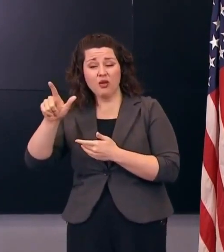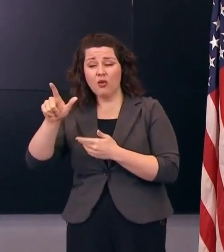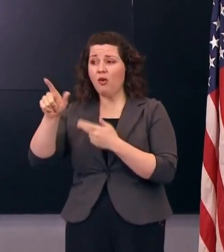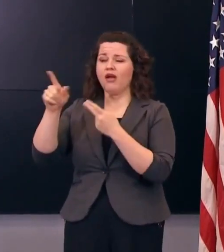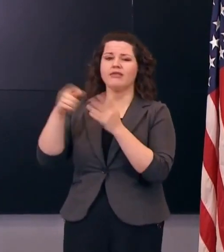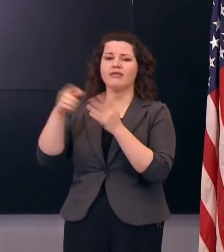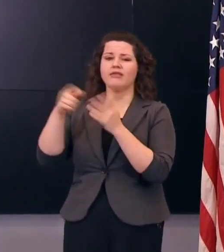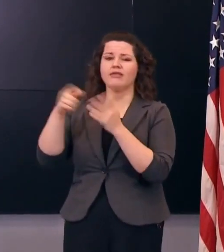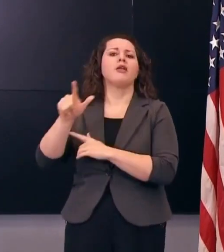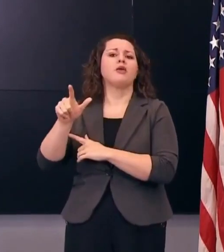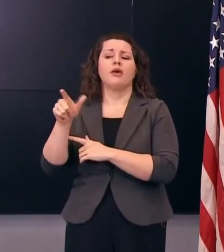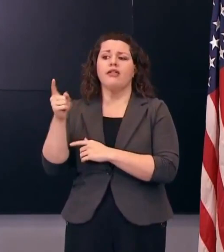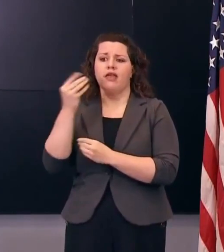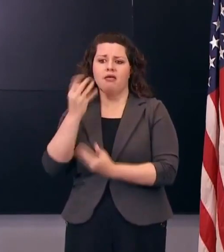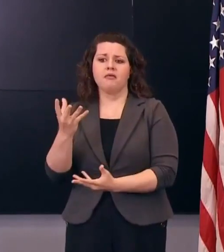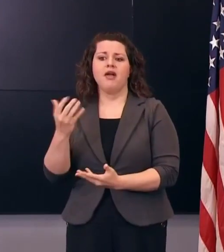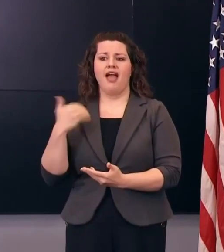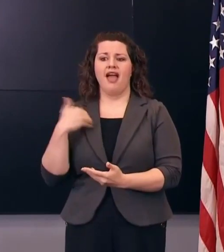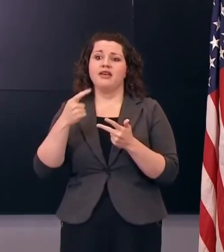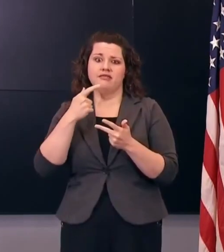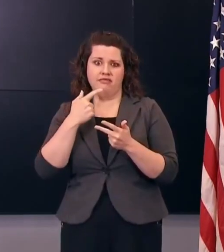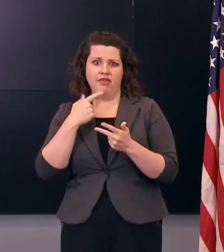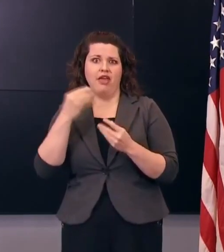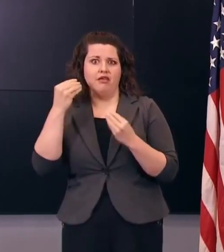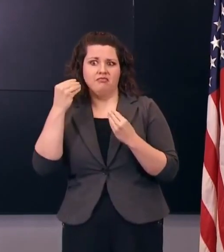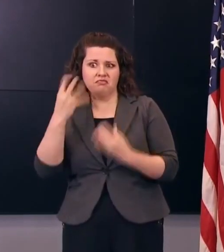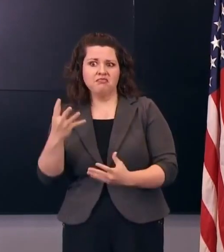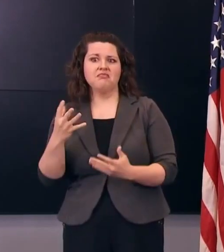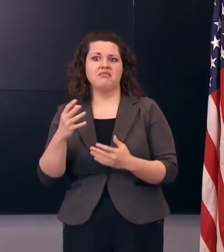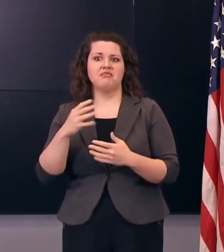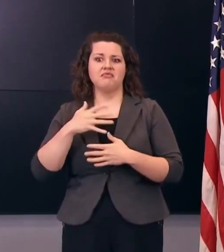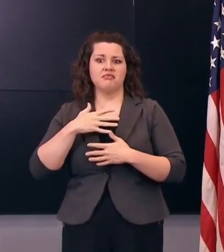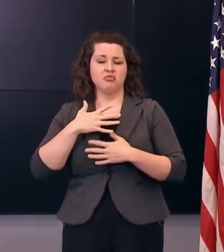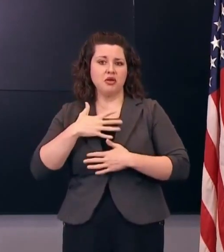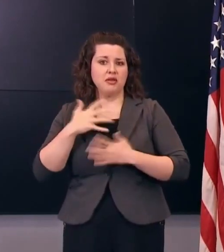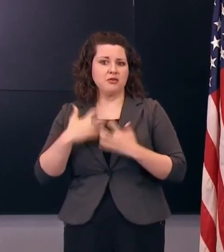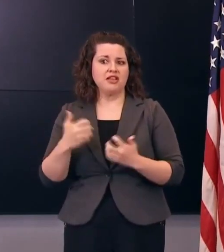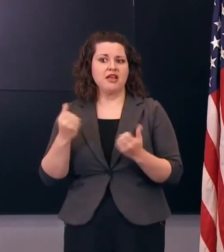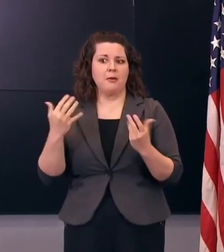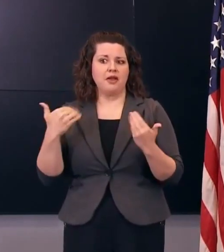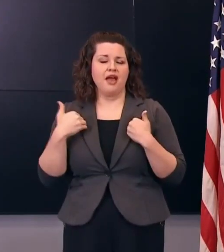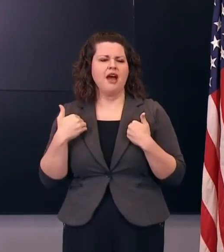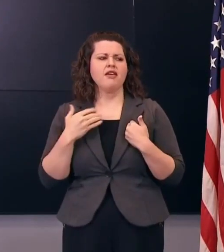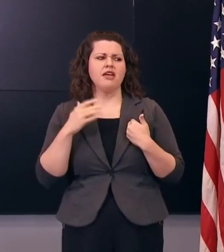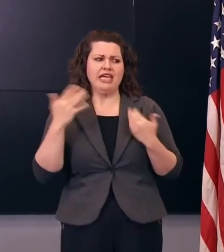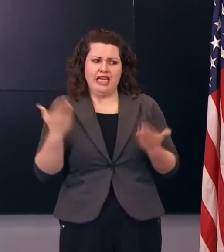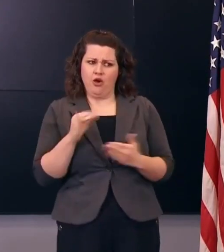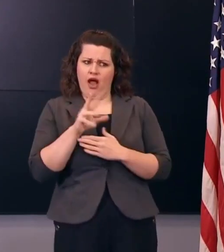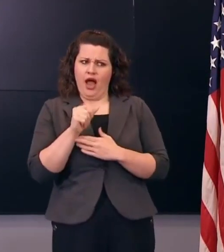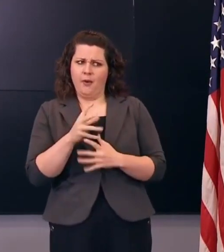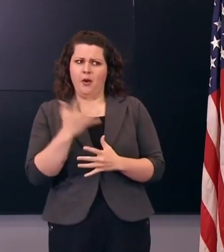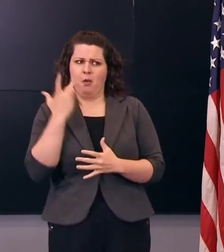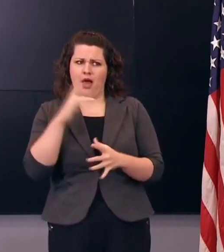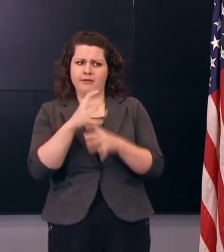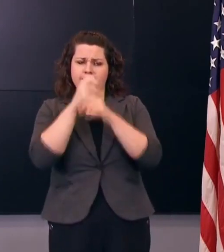Illinois is telling they have 1,700 has. Why is that information being kept from the